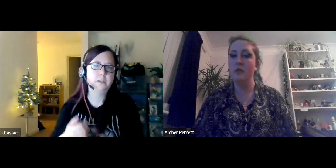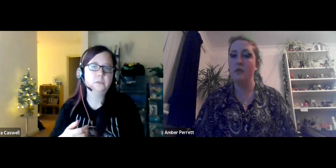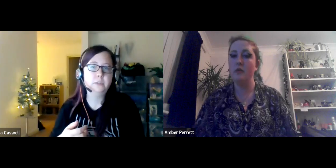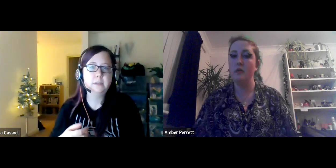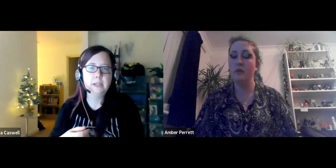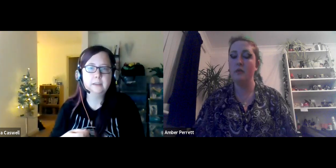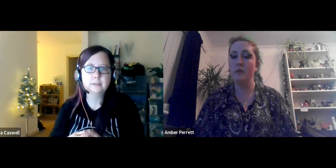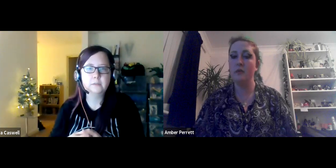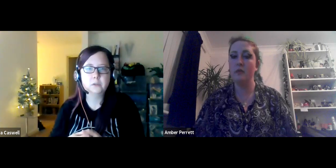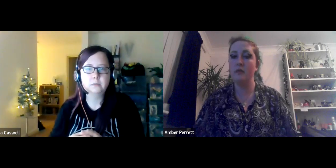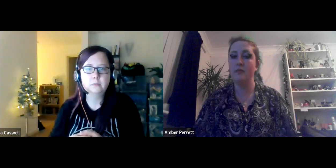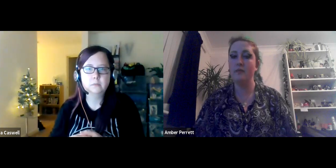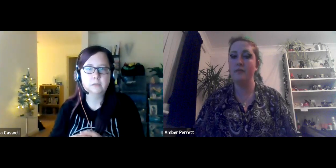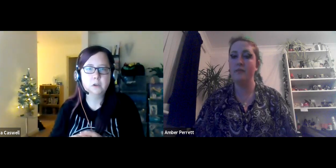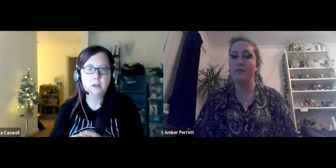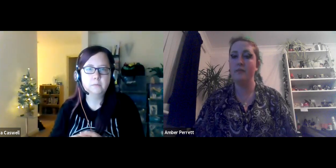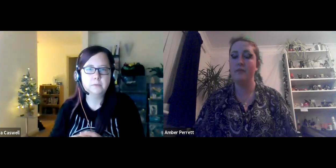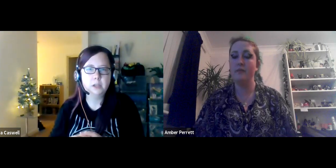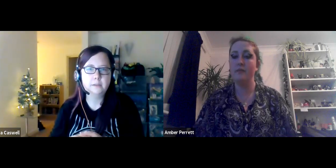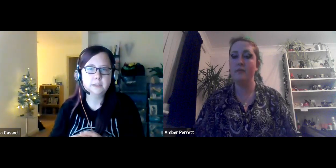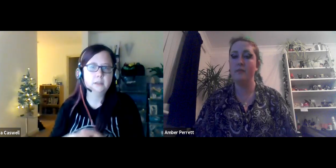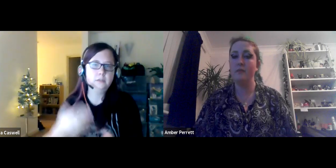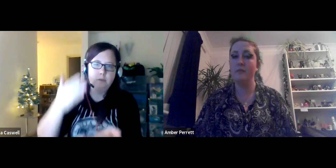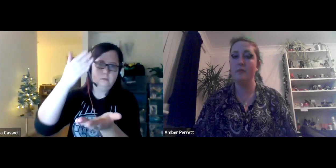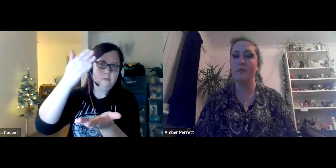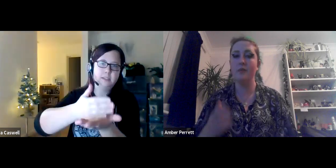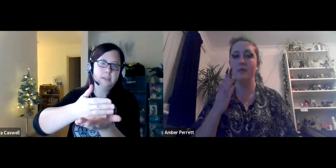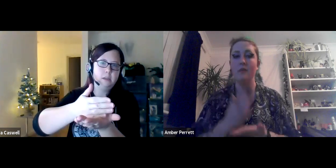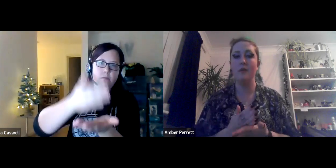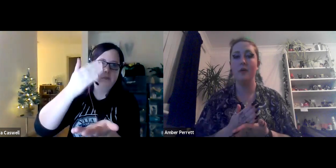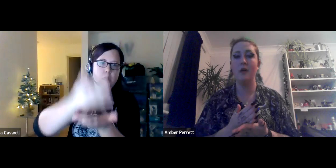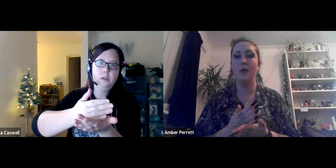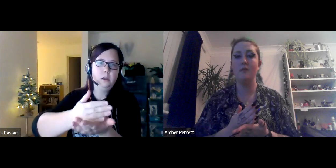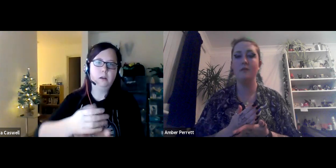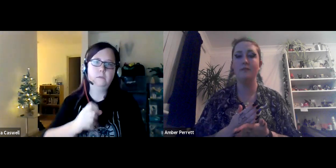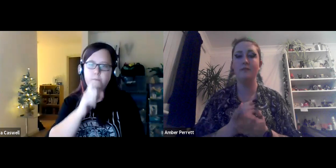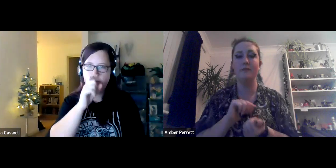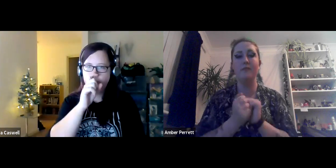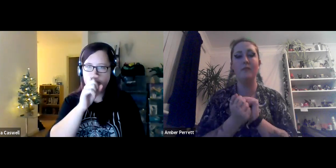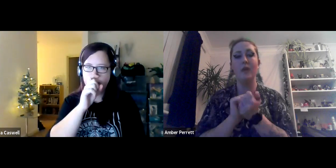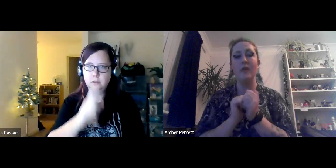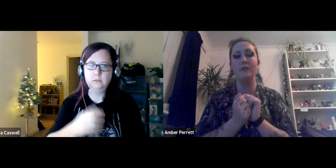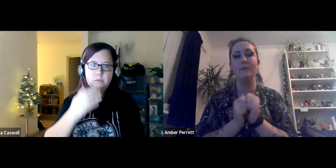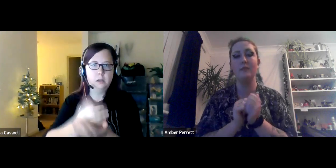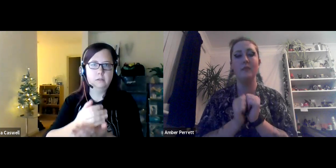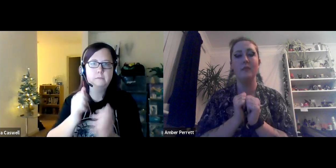to siblings. I've got half brother and a half sister, so it's the same. Half sister, half